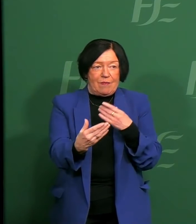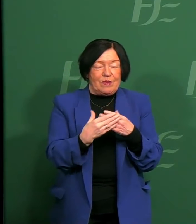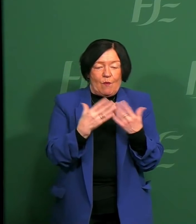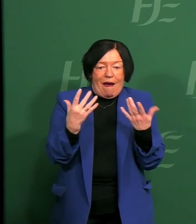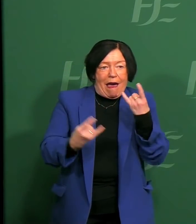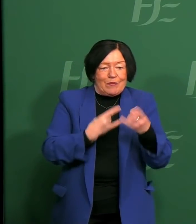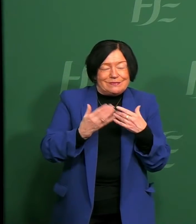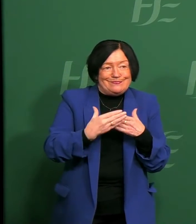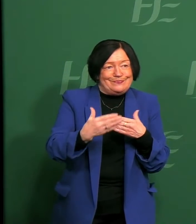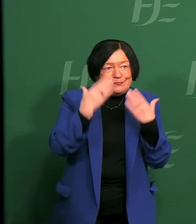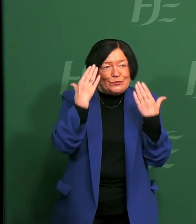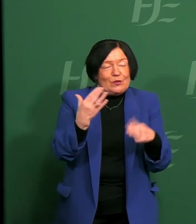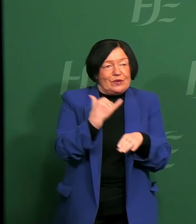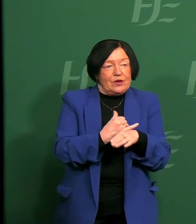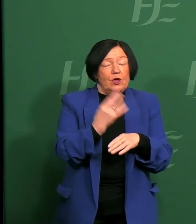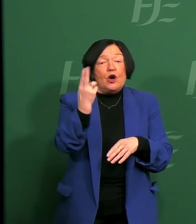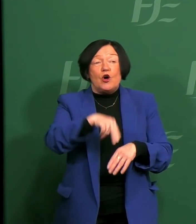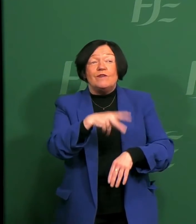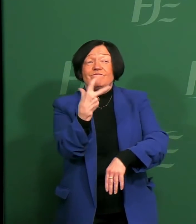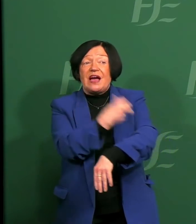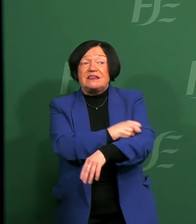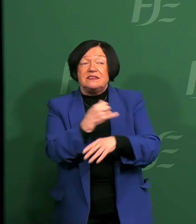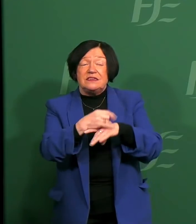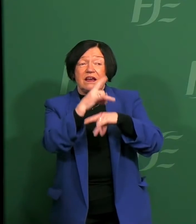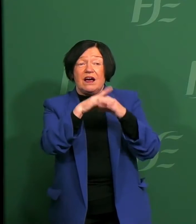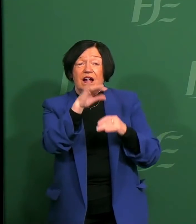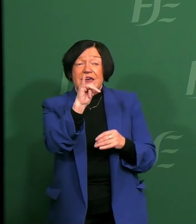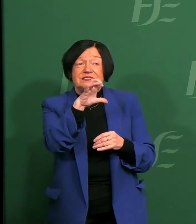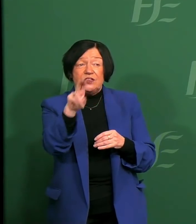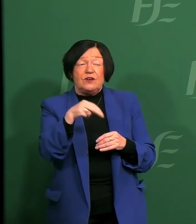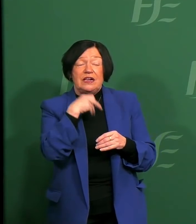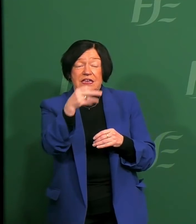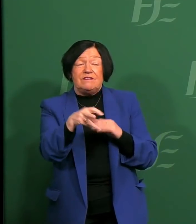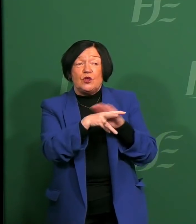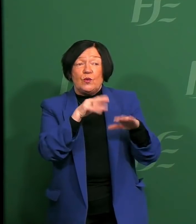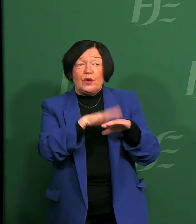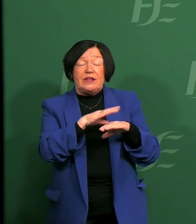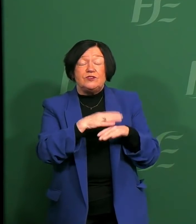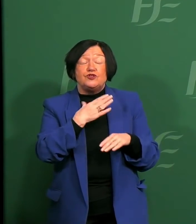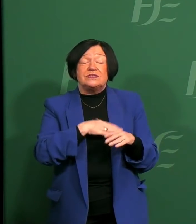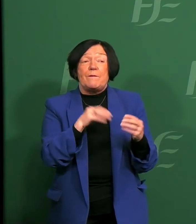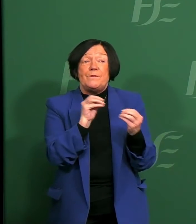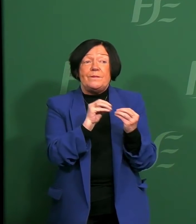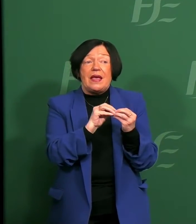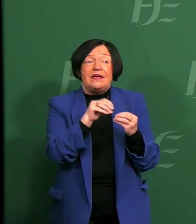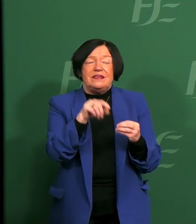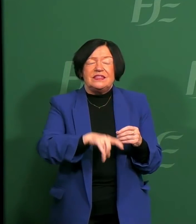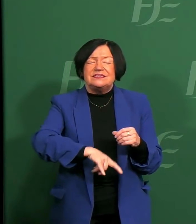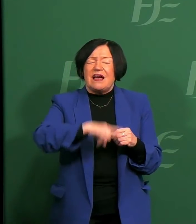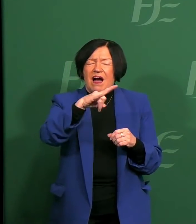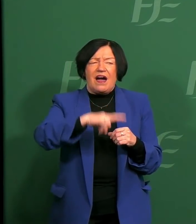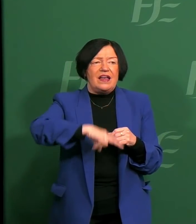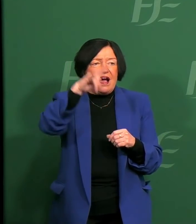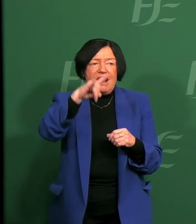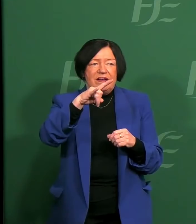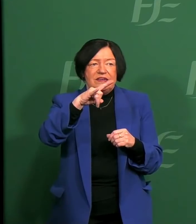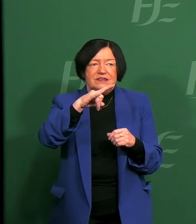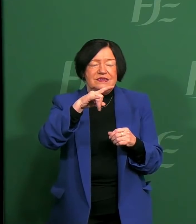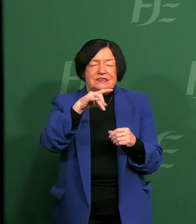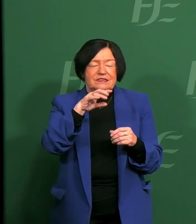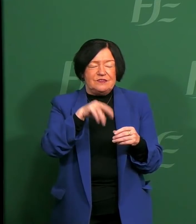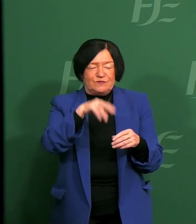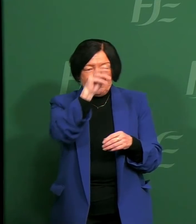us. Unvaccinated in hospital and ICU, I give you the weekly figures, but just to say again, this is a highly, highly